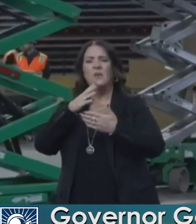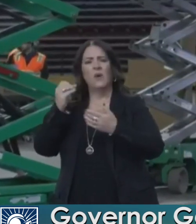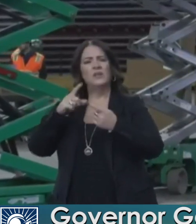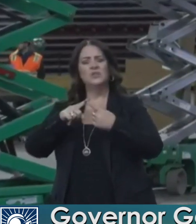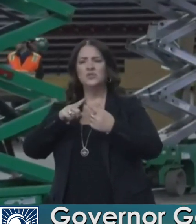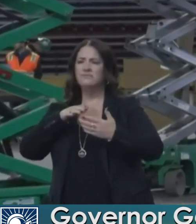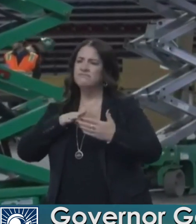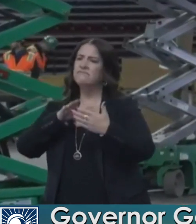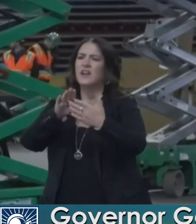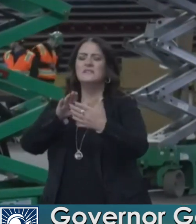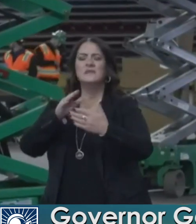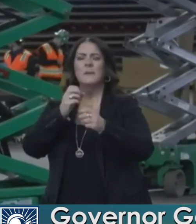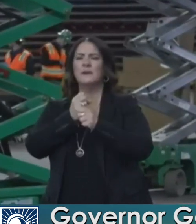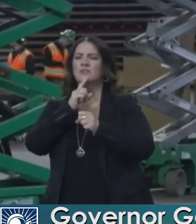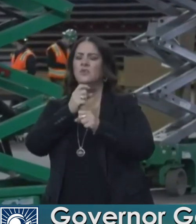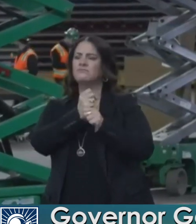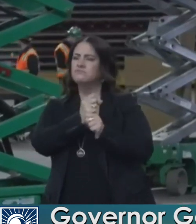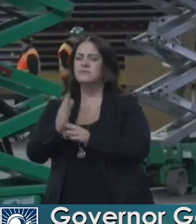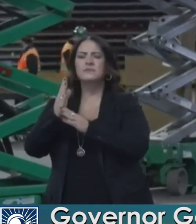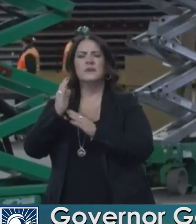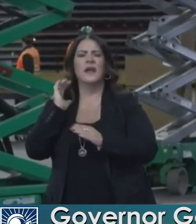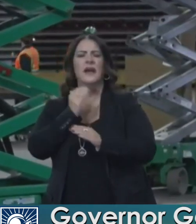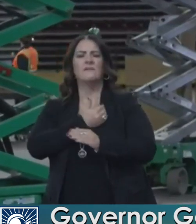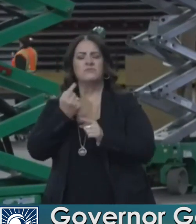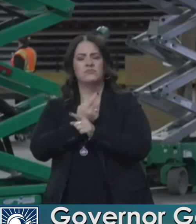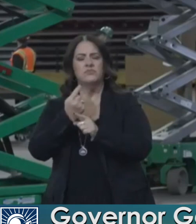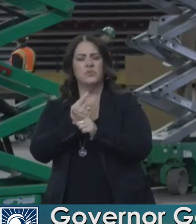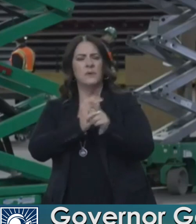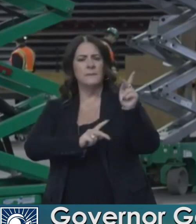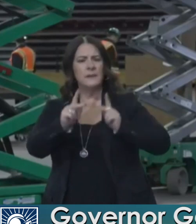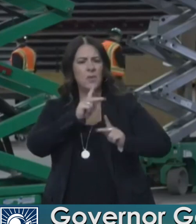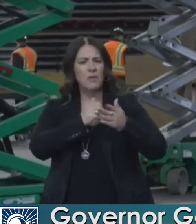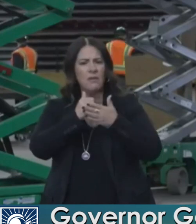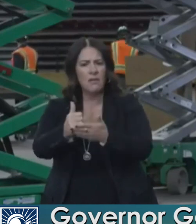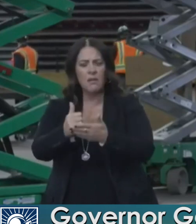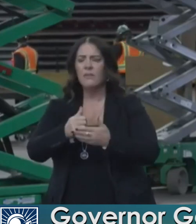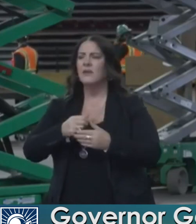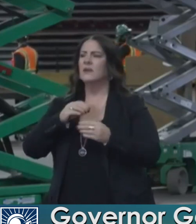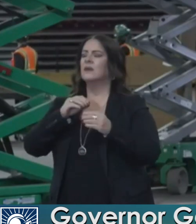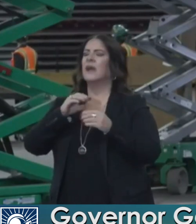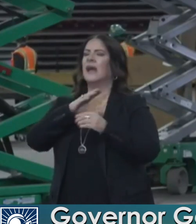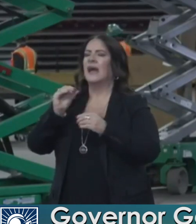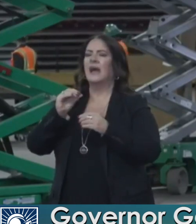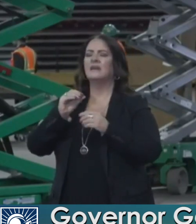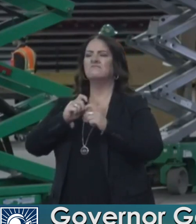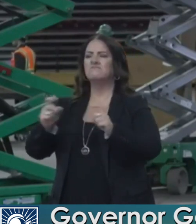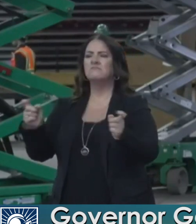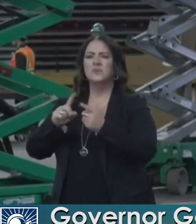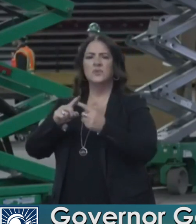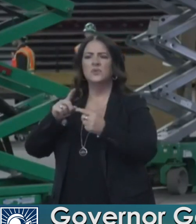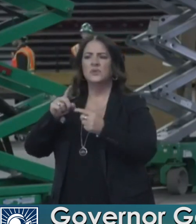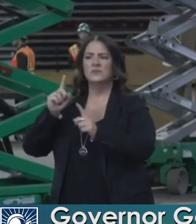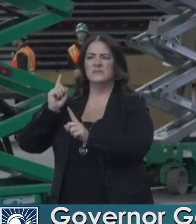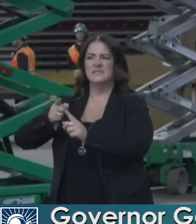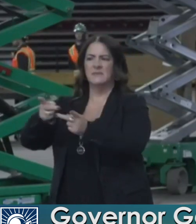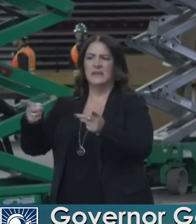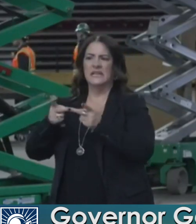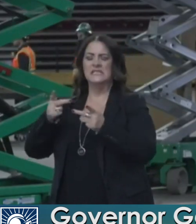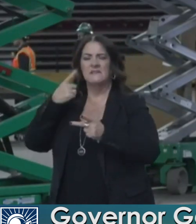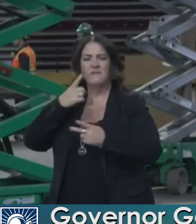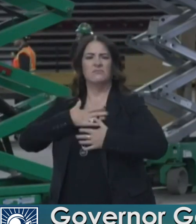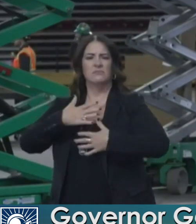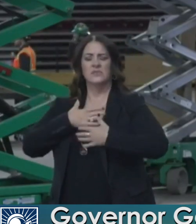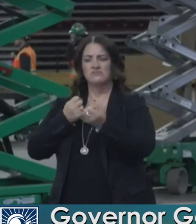all of the appropriate personnel, appropriate sites, as well as equipment, particularly ventilators,